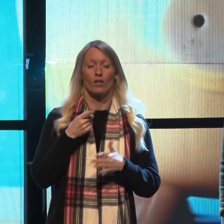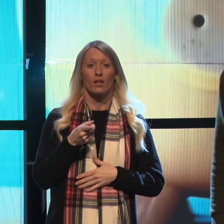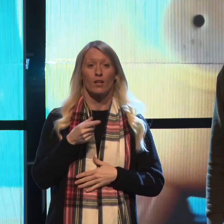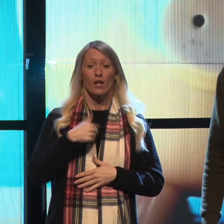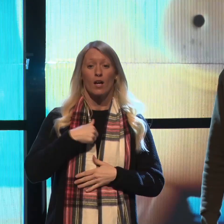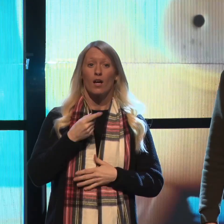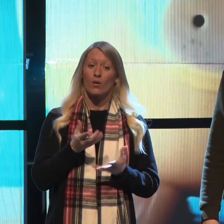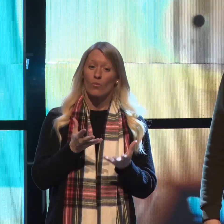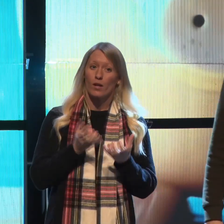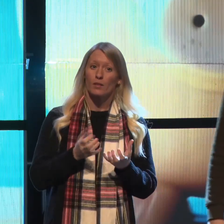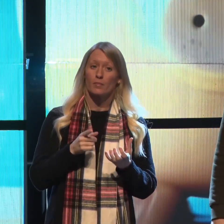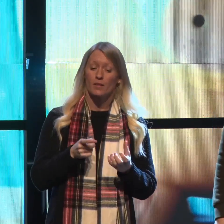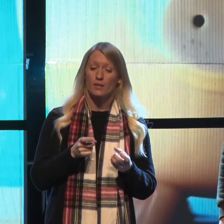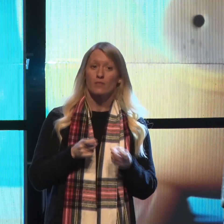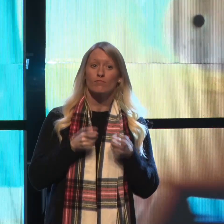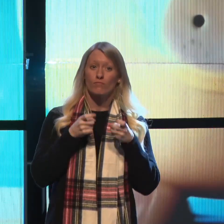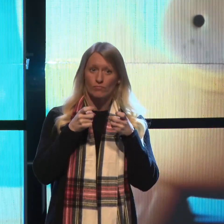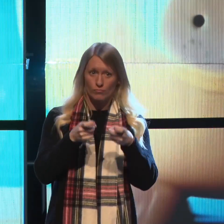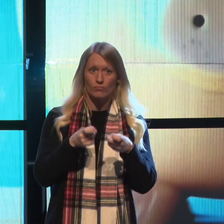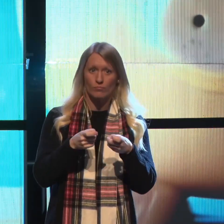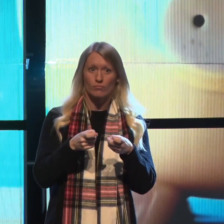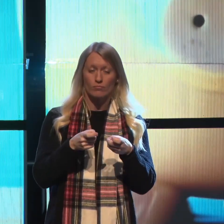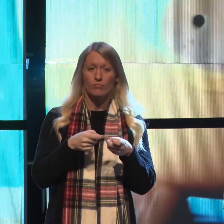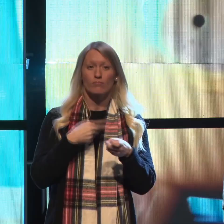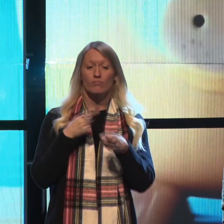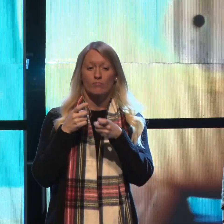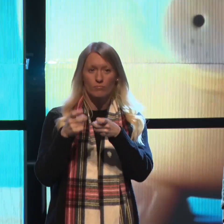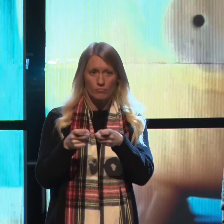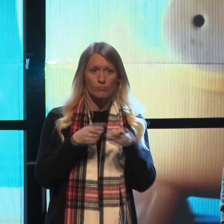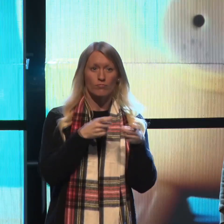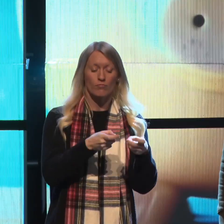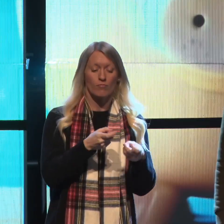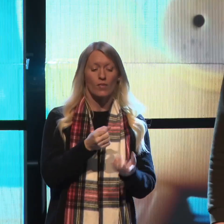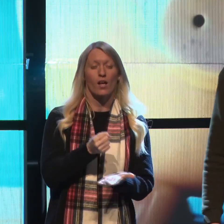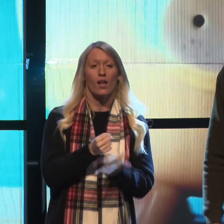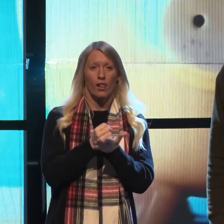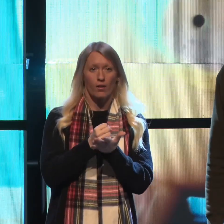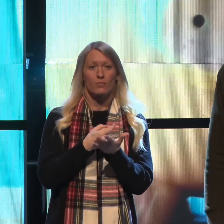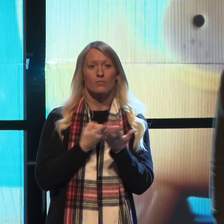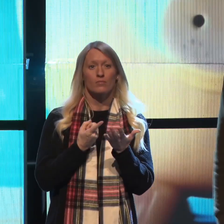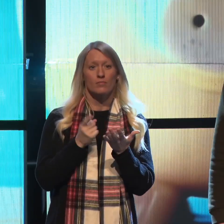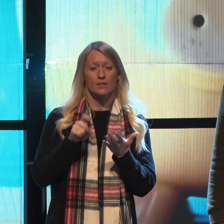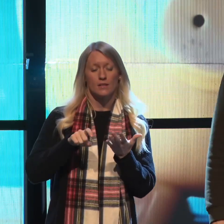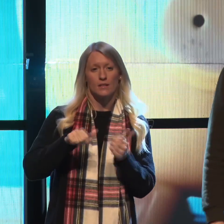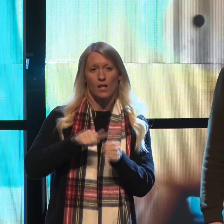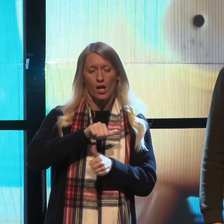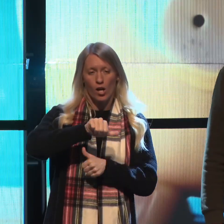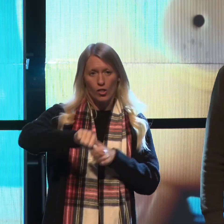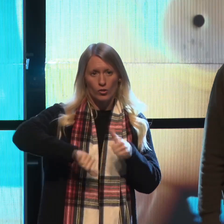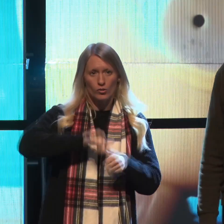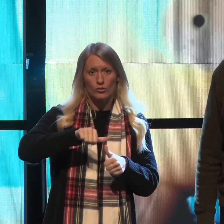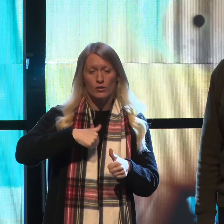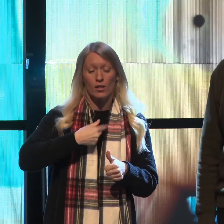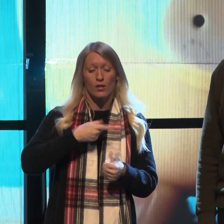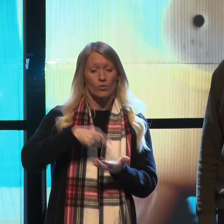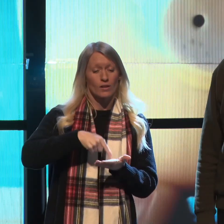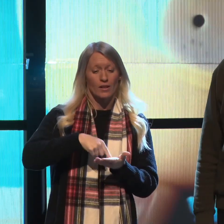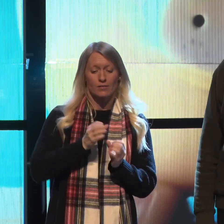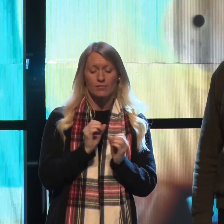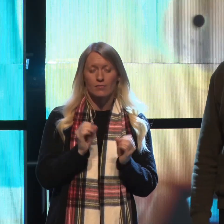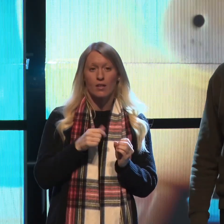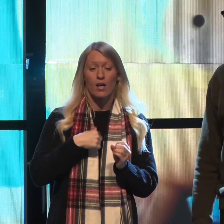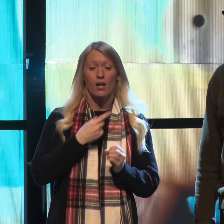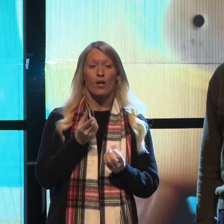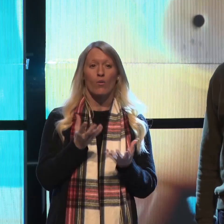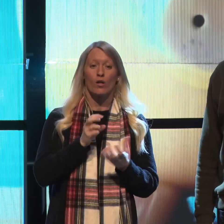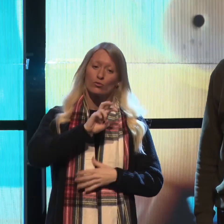to be a generous person and help meet the needs of others. Right? That's a huge why that could exist. Or I don't want to have any debt because I want to travel around the world. Right?